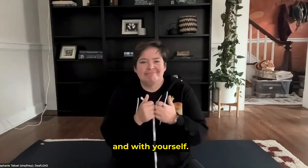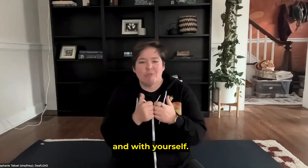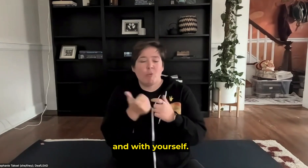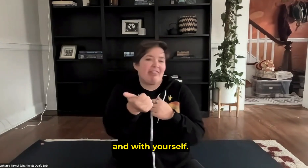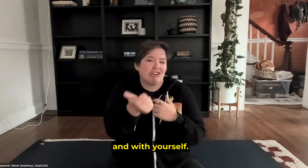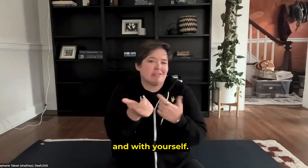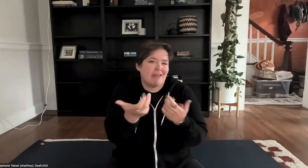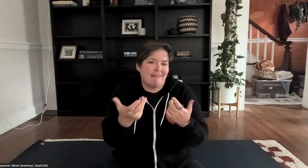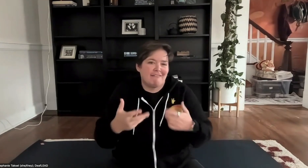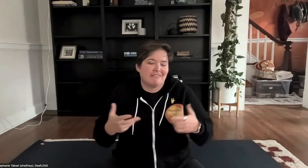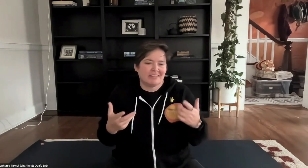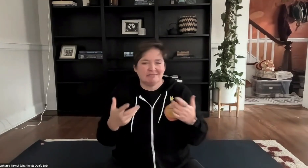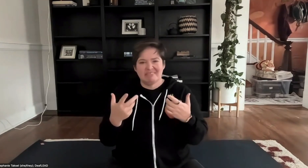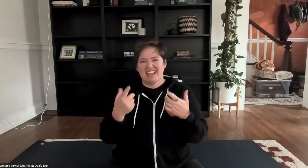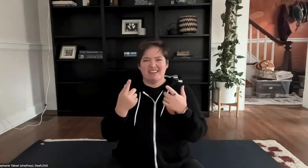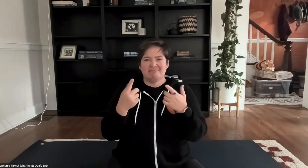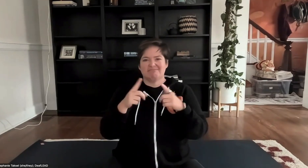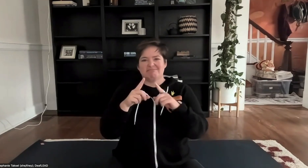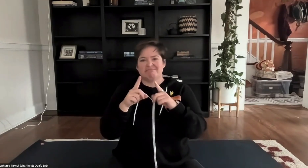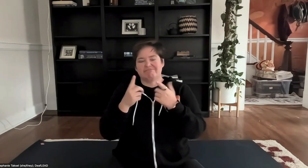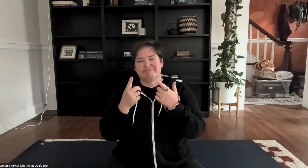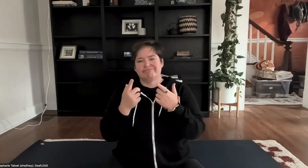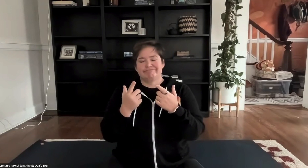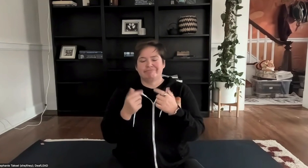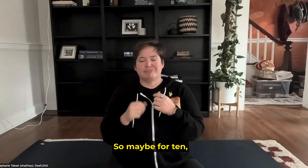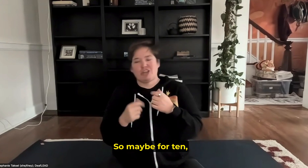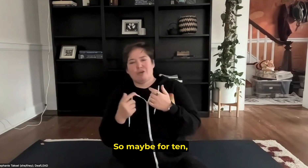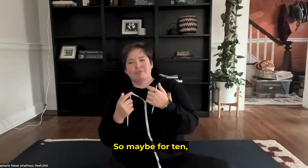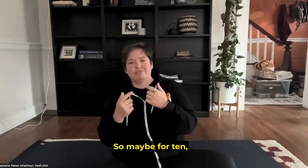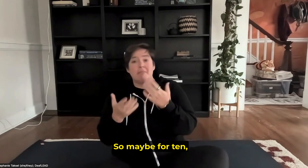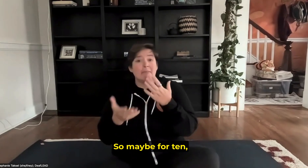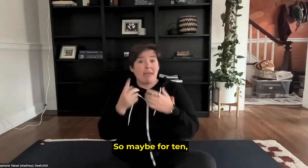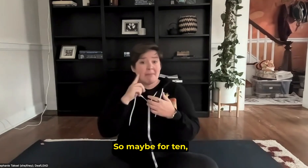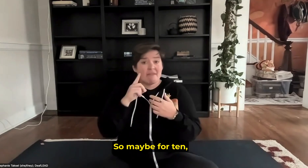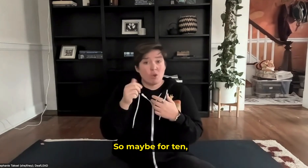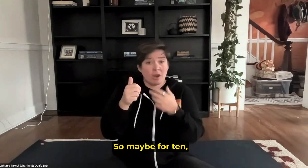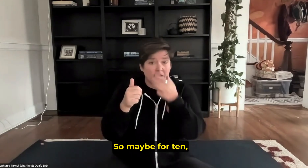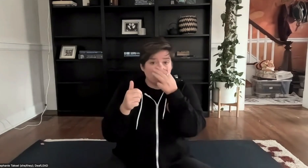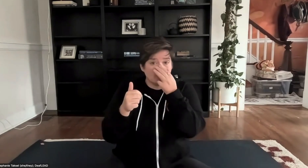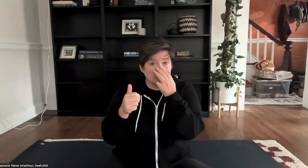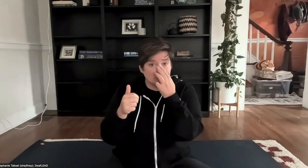yourself. So maybe for 10.